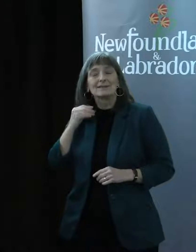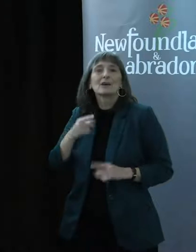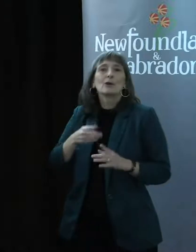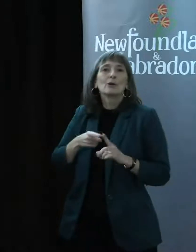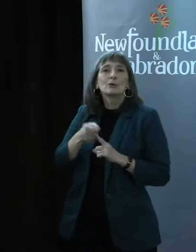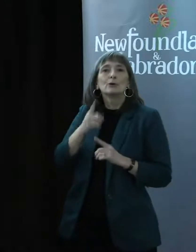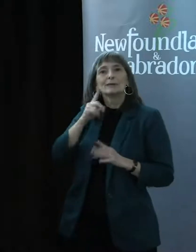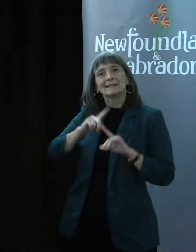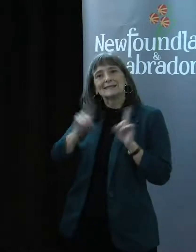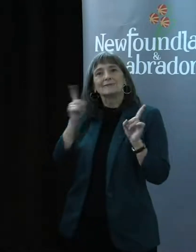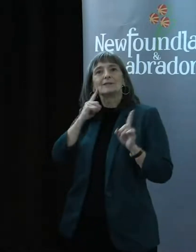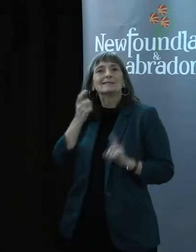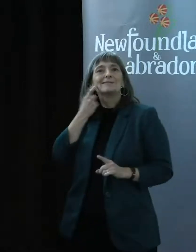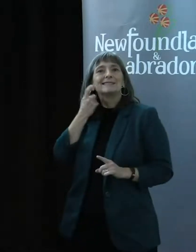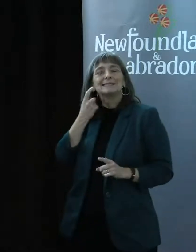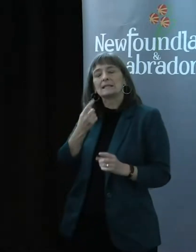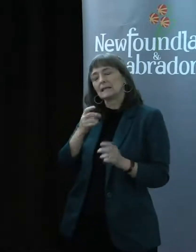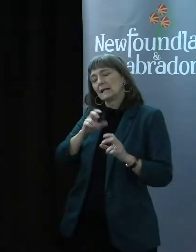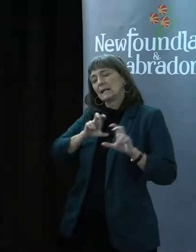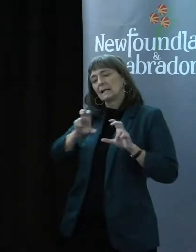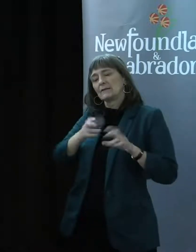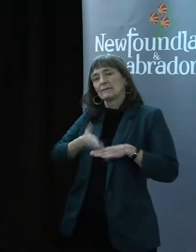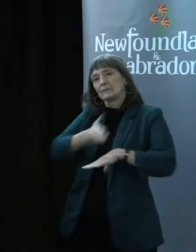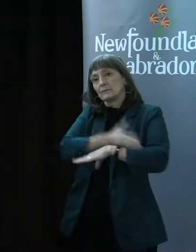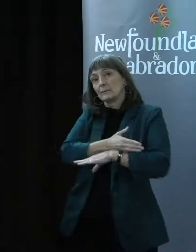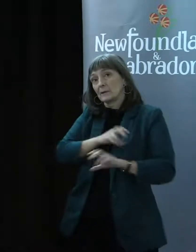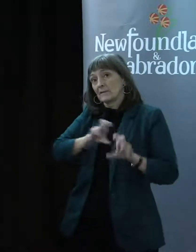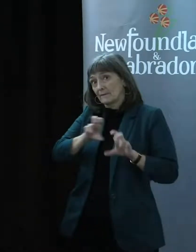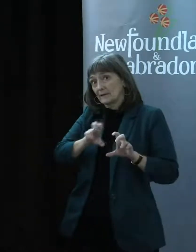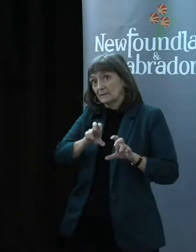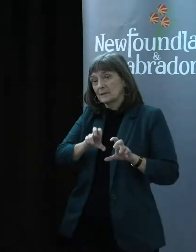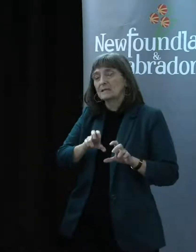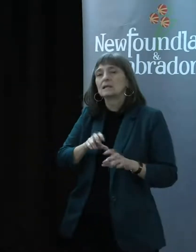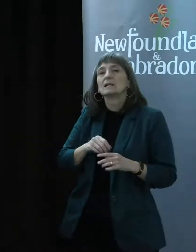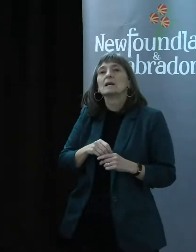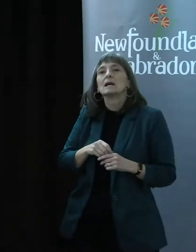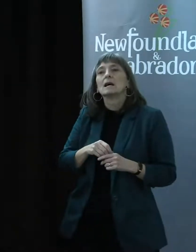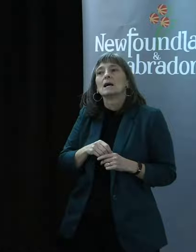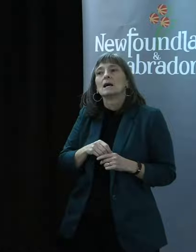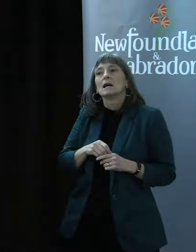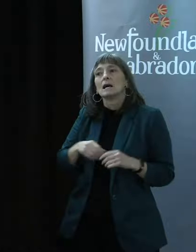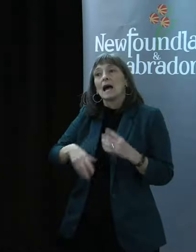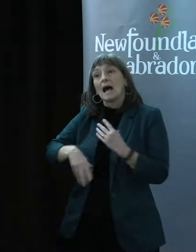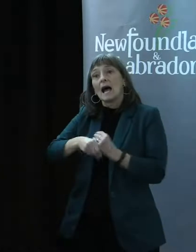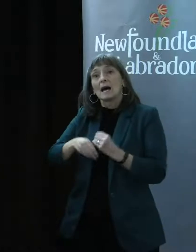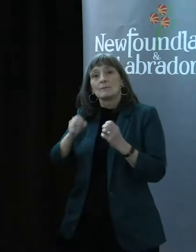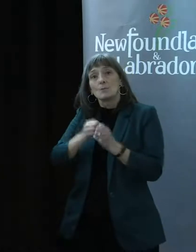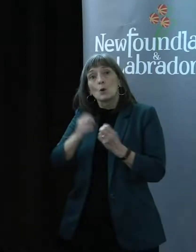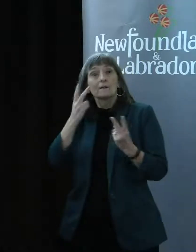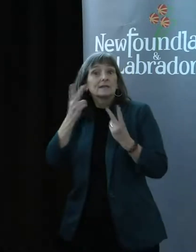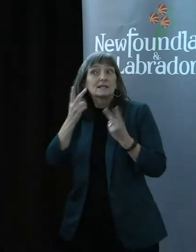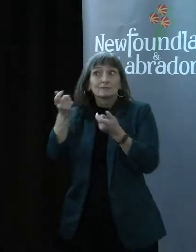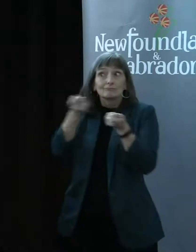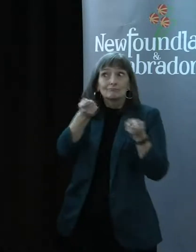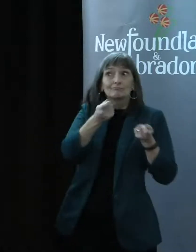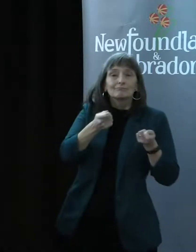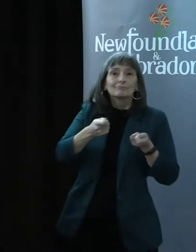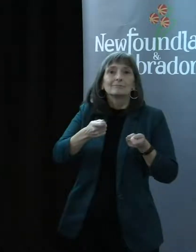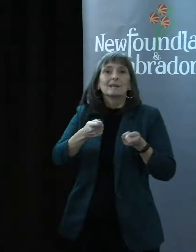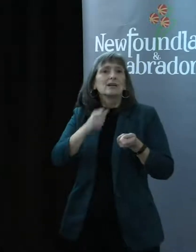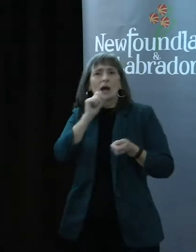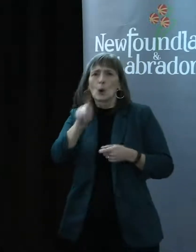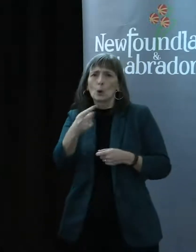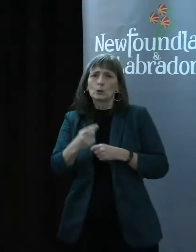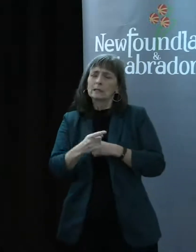Tourism Experience Enhancement Fund, investing in season extension initiatives to drive visitation outside of the peak